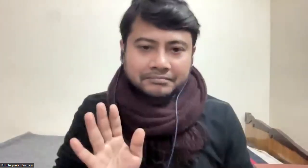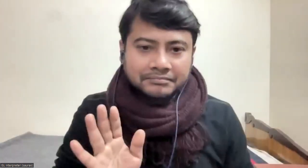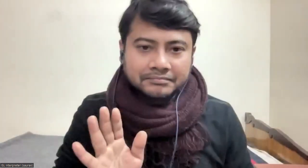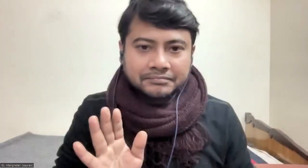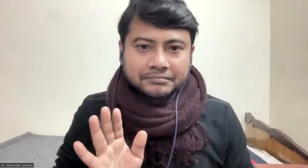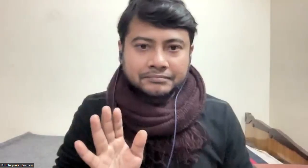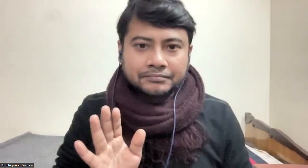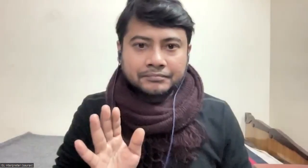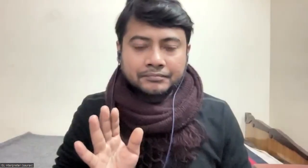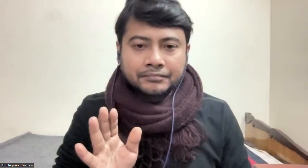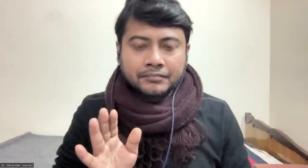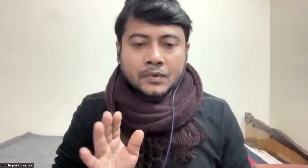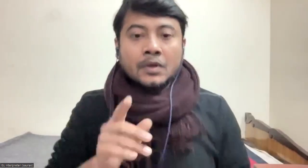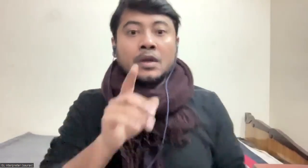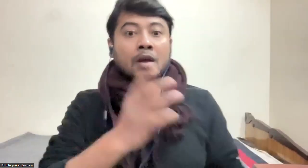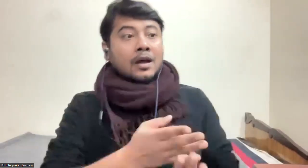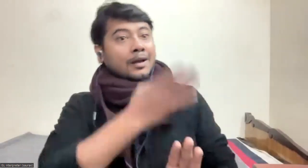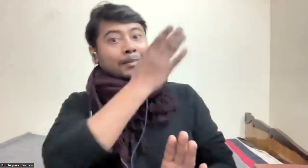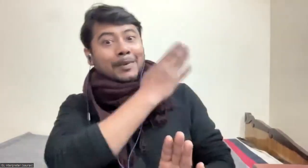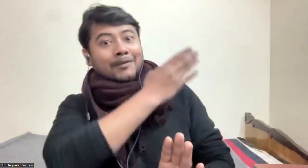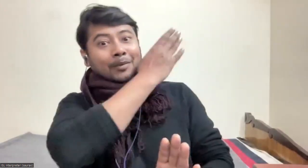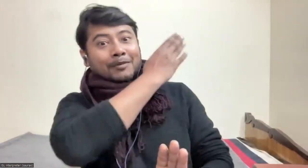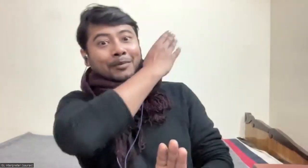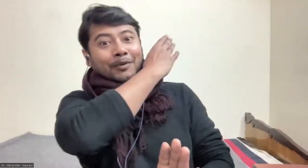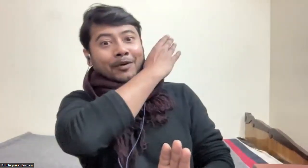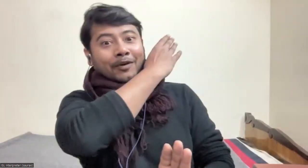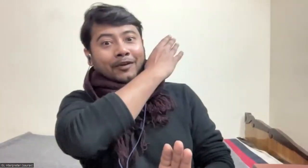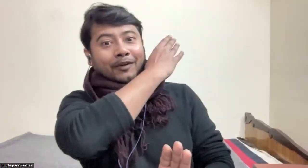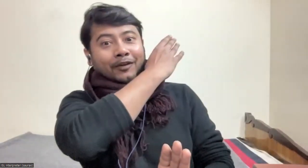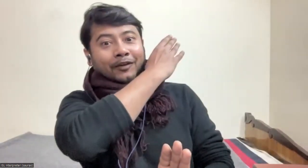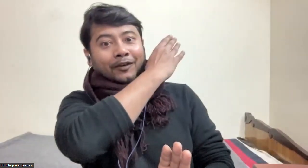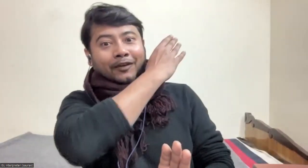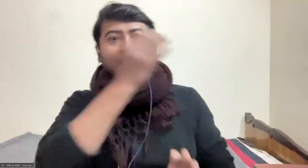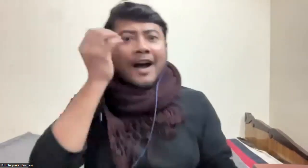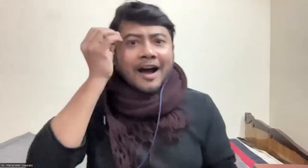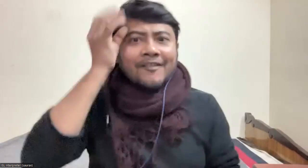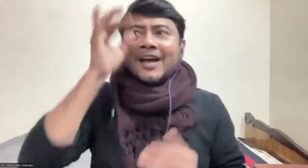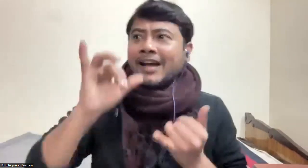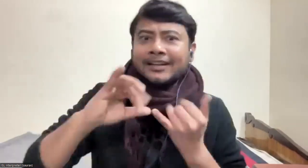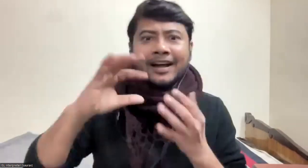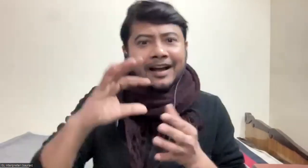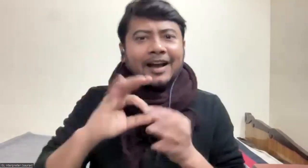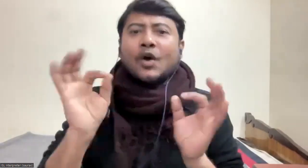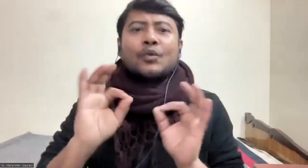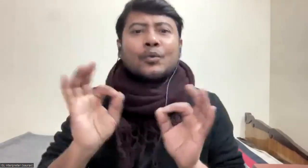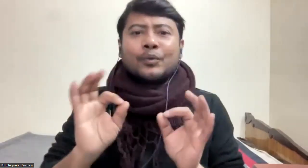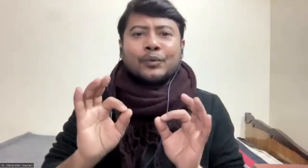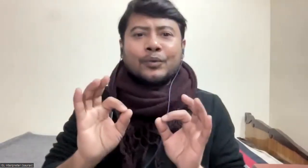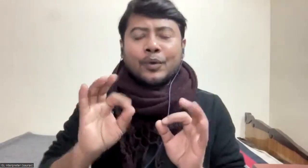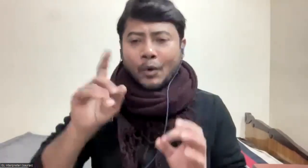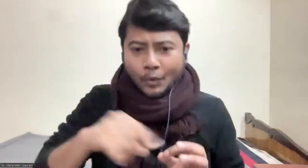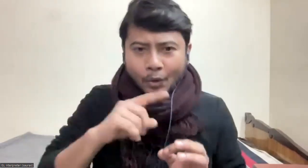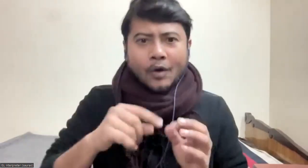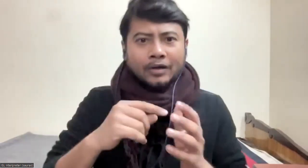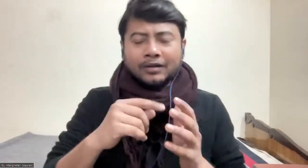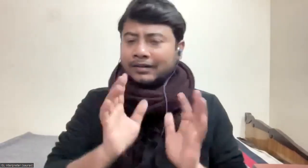in past, it has happened because at that time you were not aware of it, right? You were not aware of this chanting and